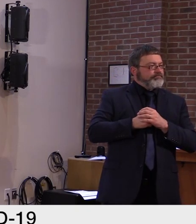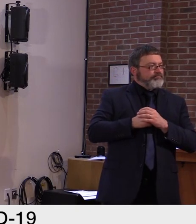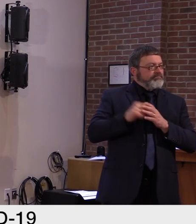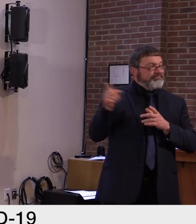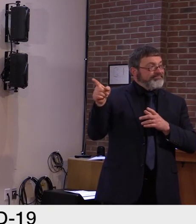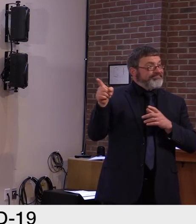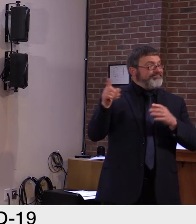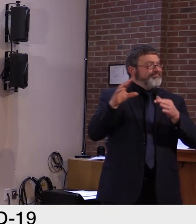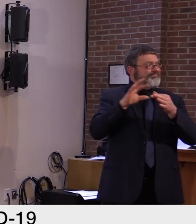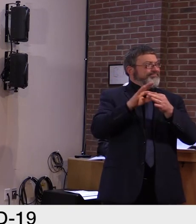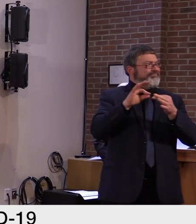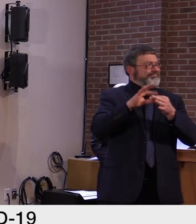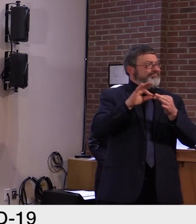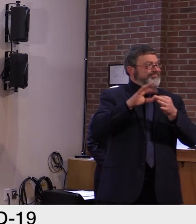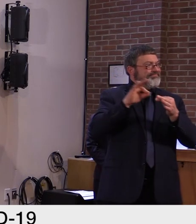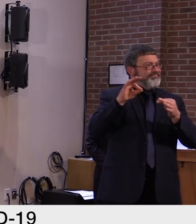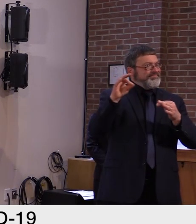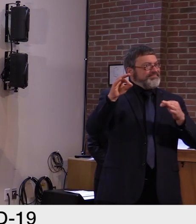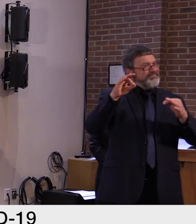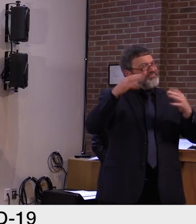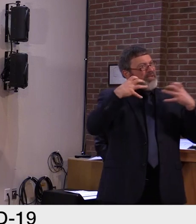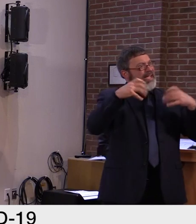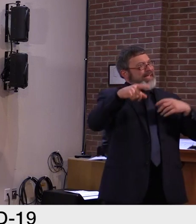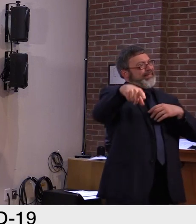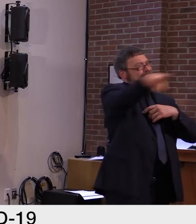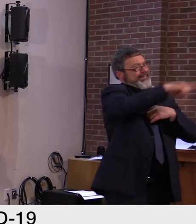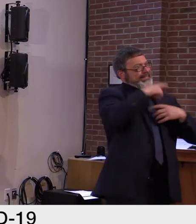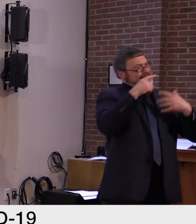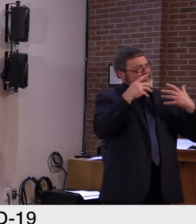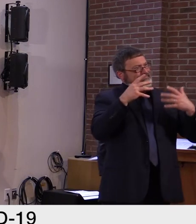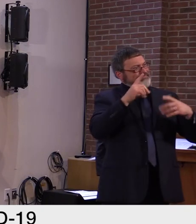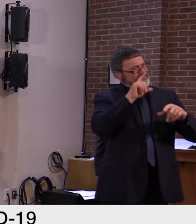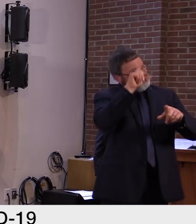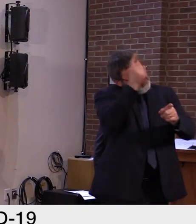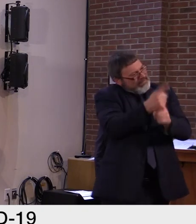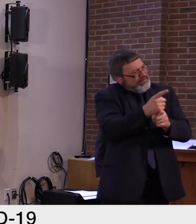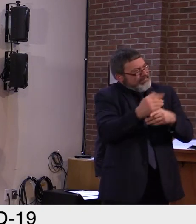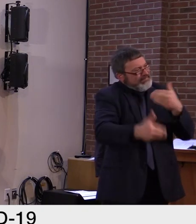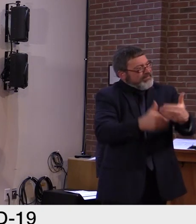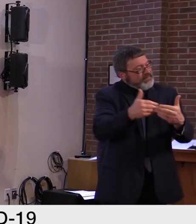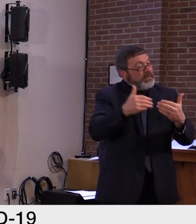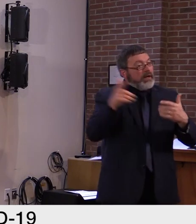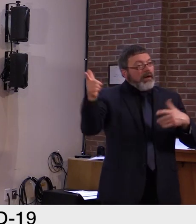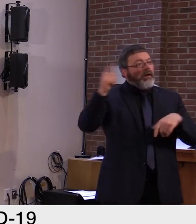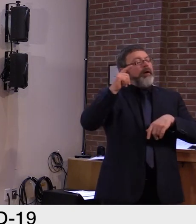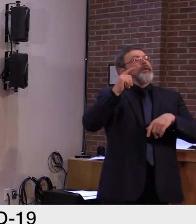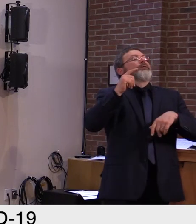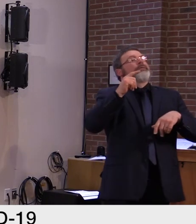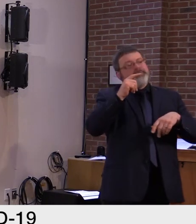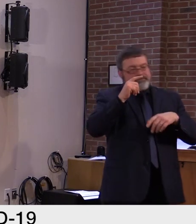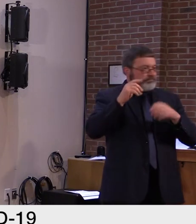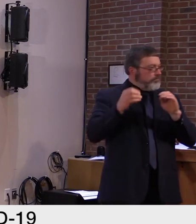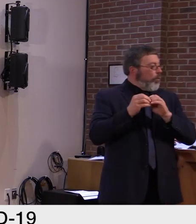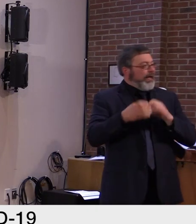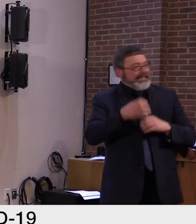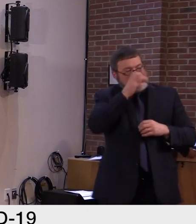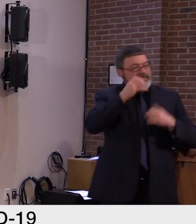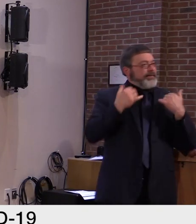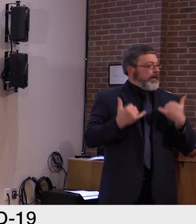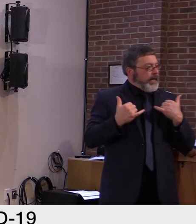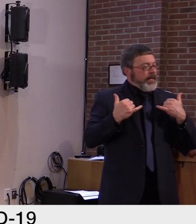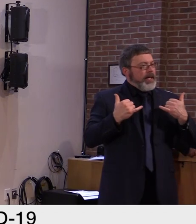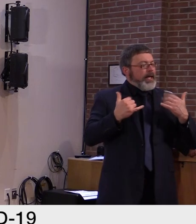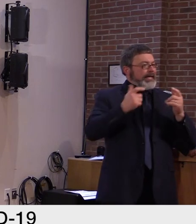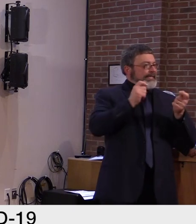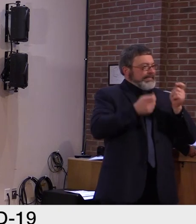you know, Vermonters will do the right thing and follow these new guidelines or new rules very closely.